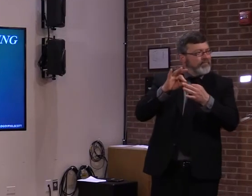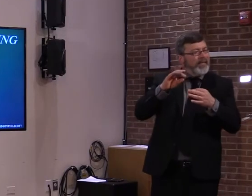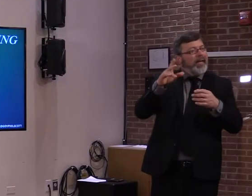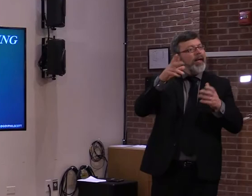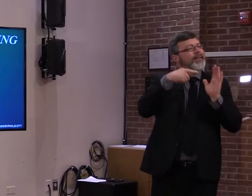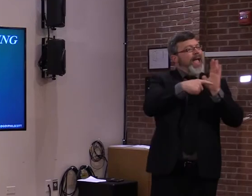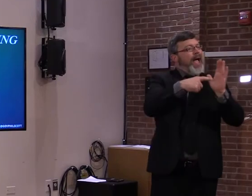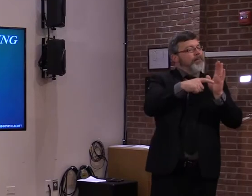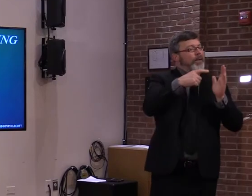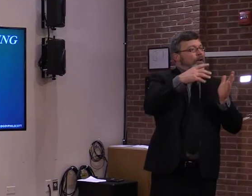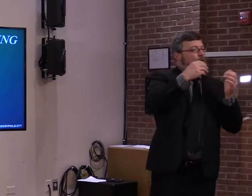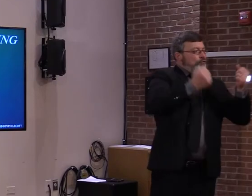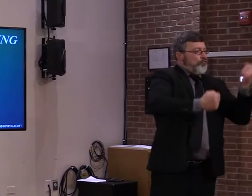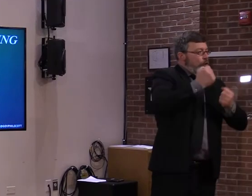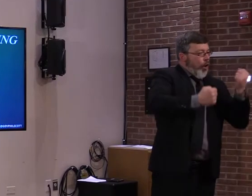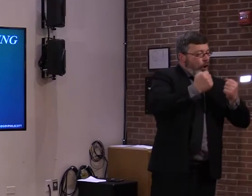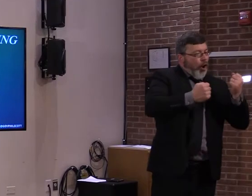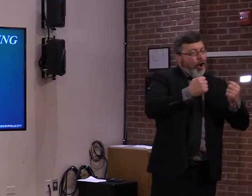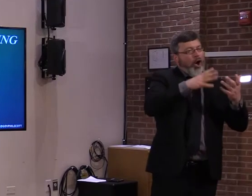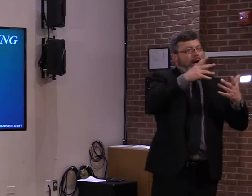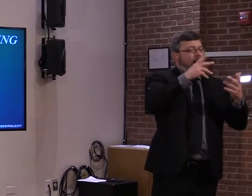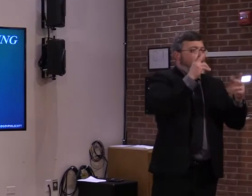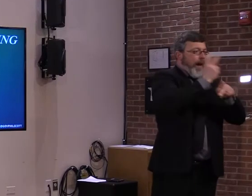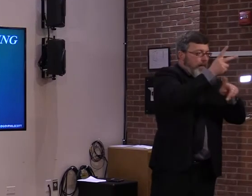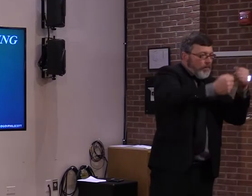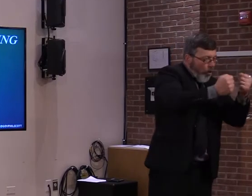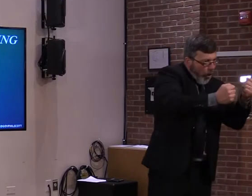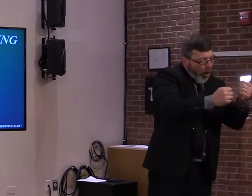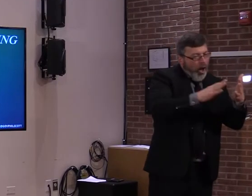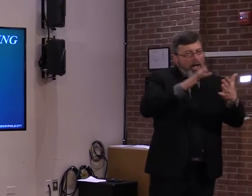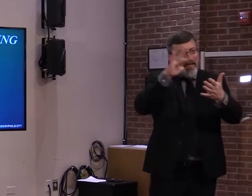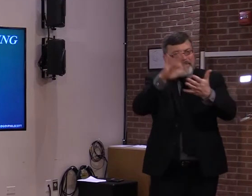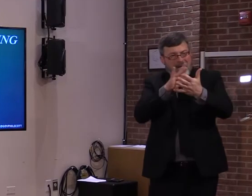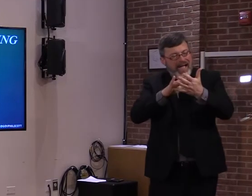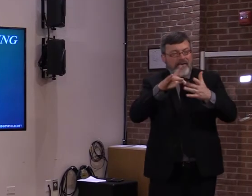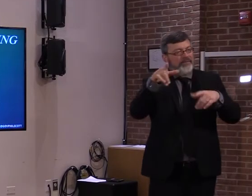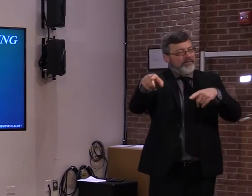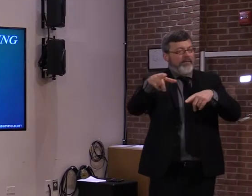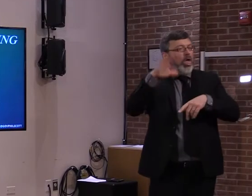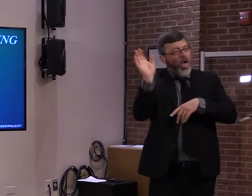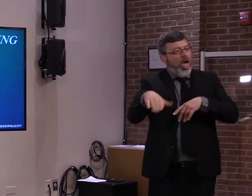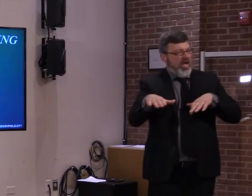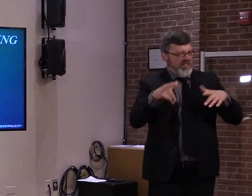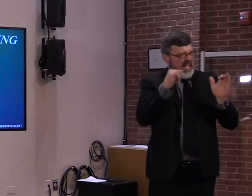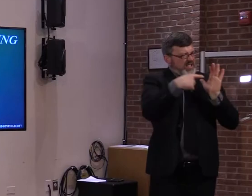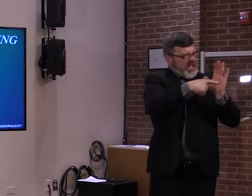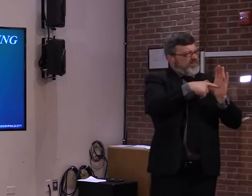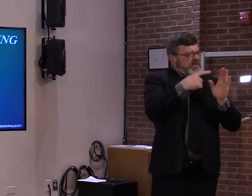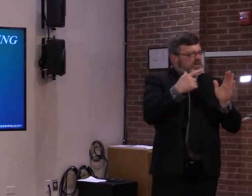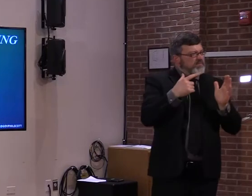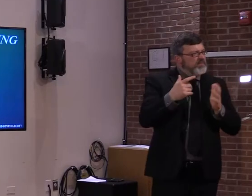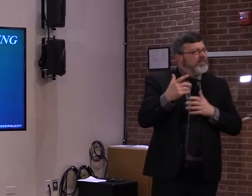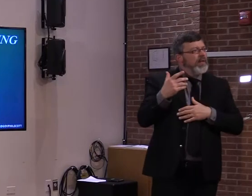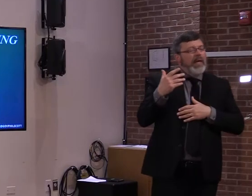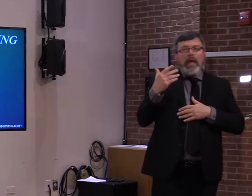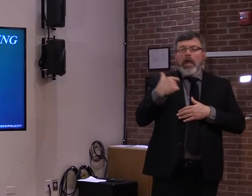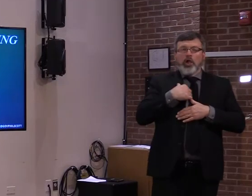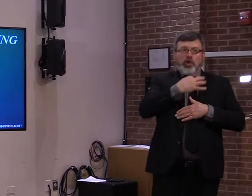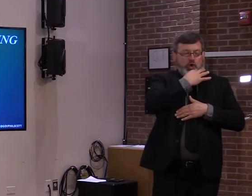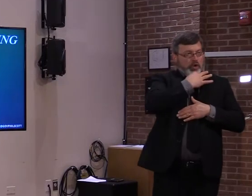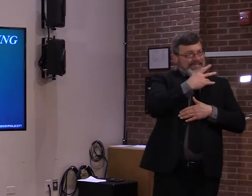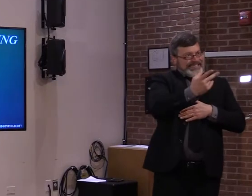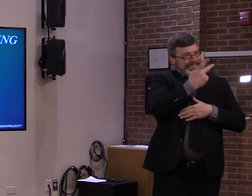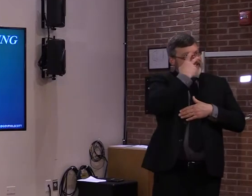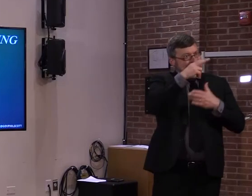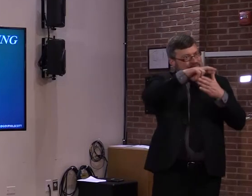Where do you see the where we're going to see a break even, or you know, where you get to a point where we're seeing that benefit? Well, I think we're starting to